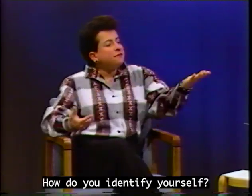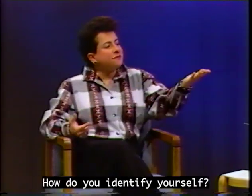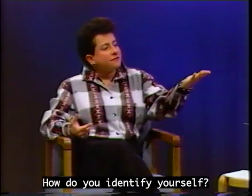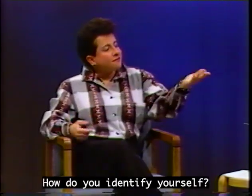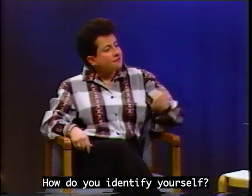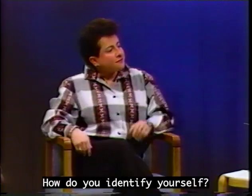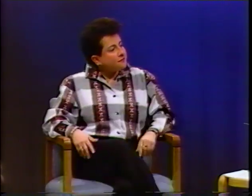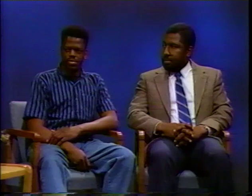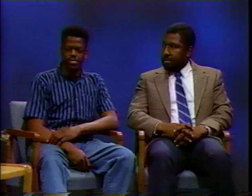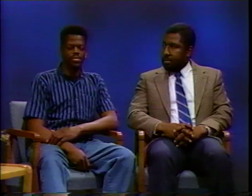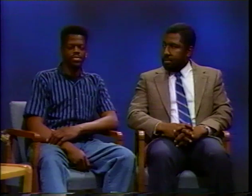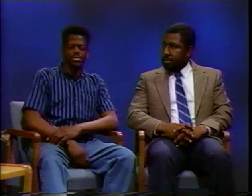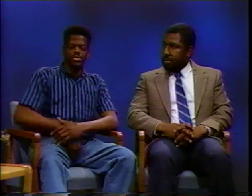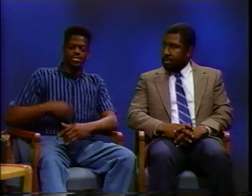yourself?